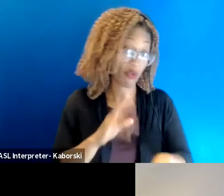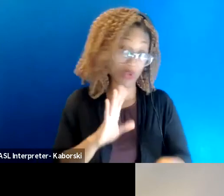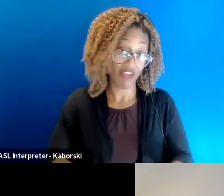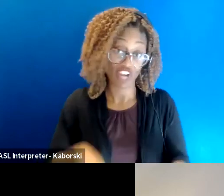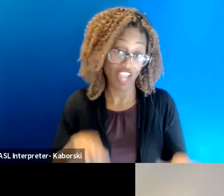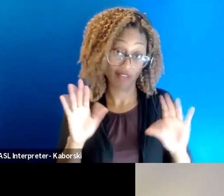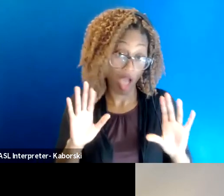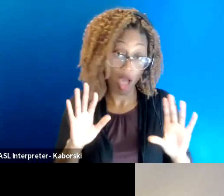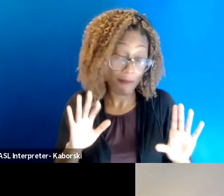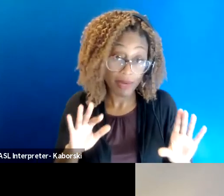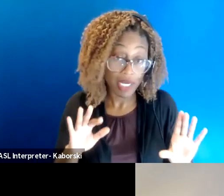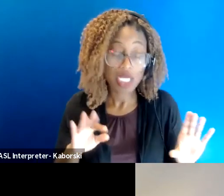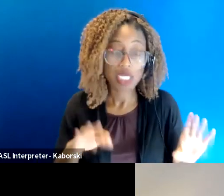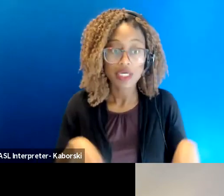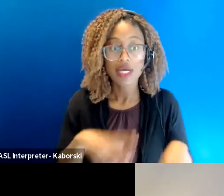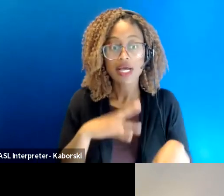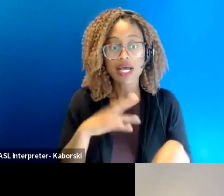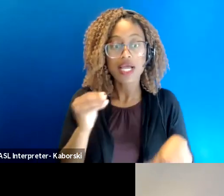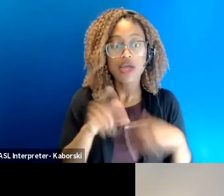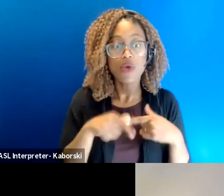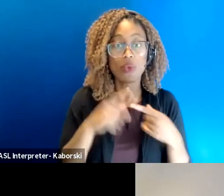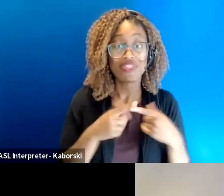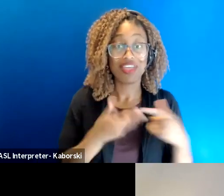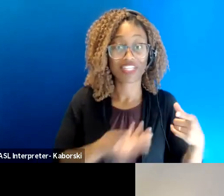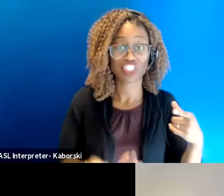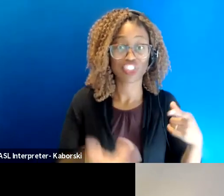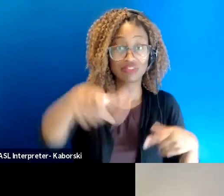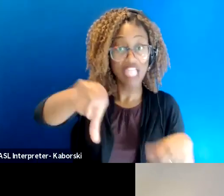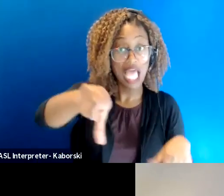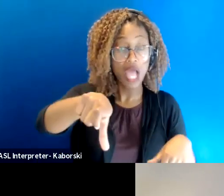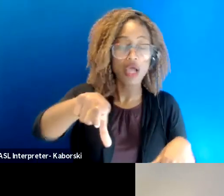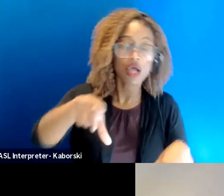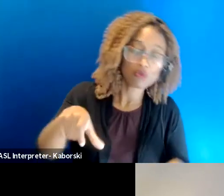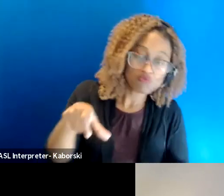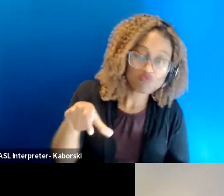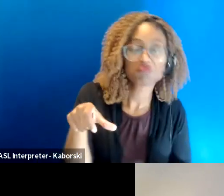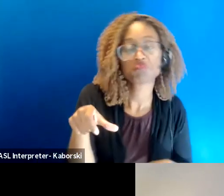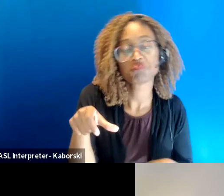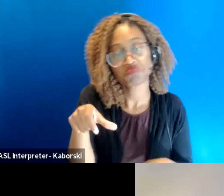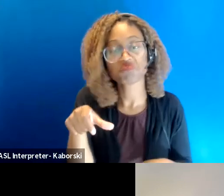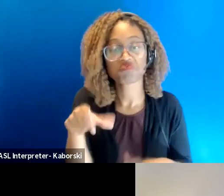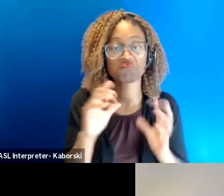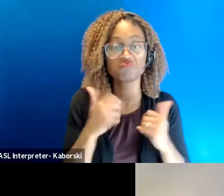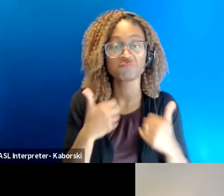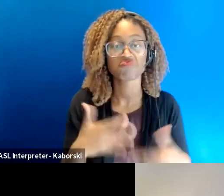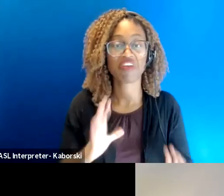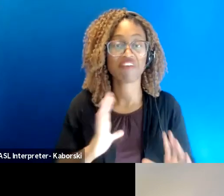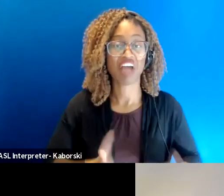up, and when an invitation was declined, we just kept bothering them.